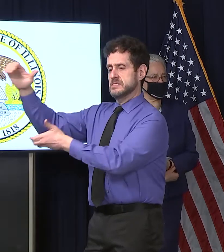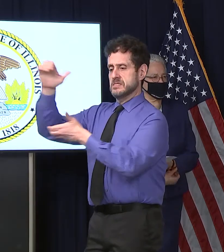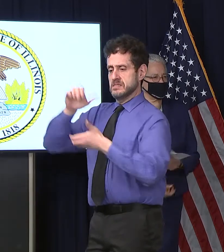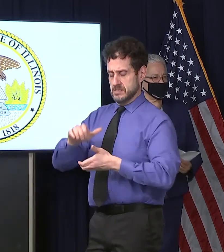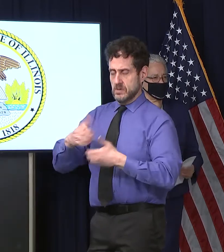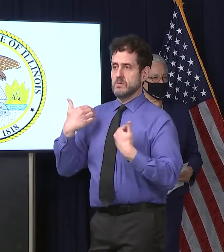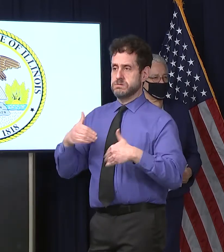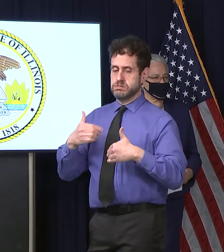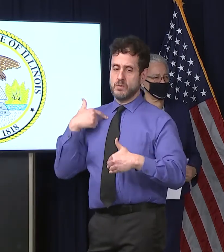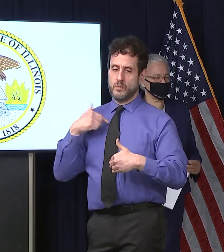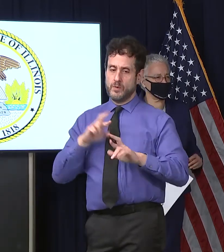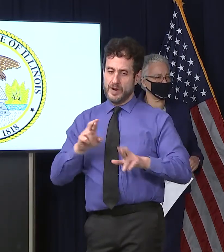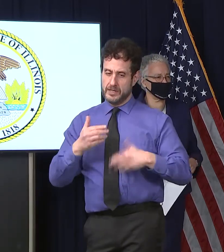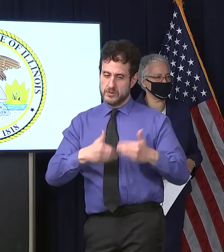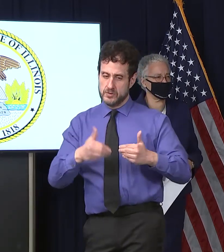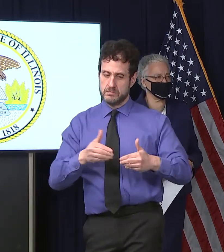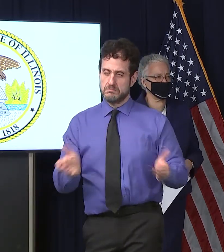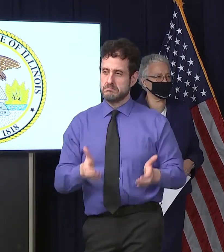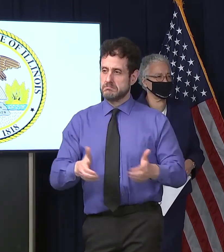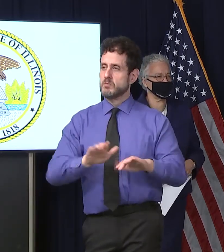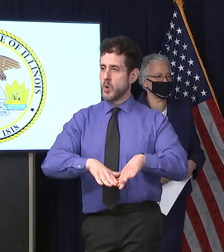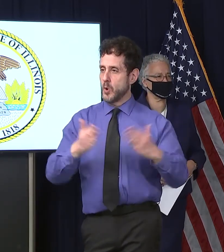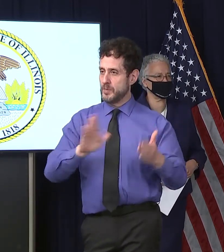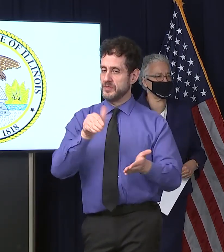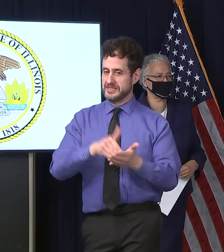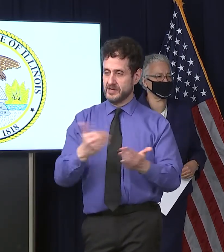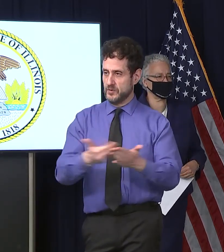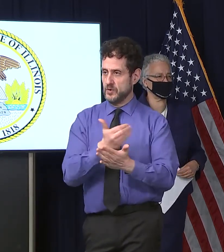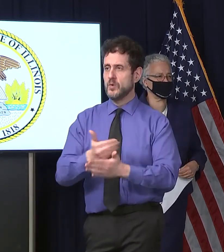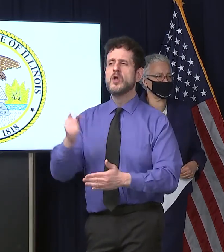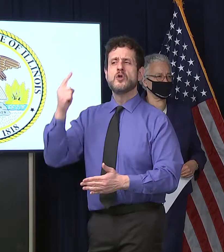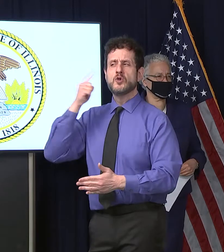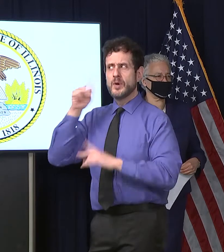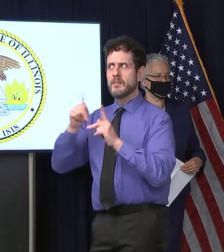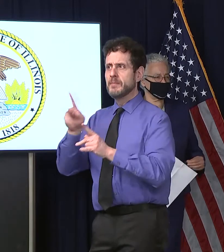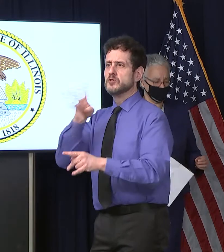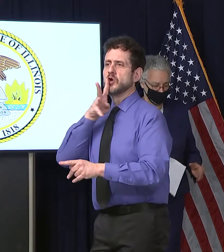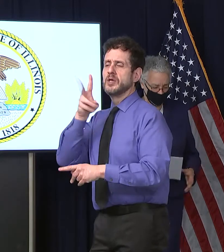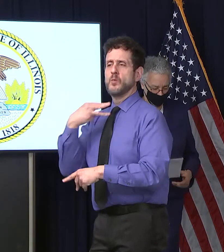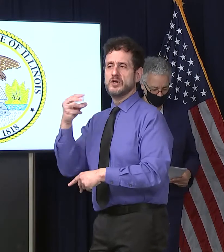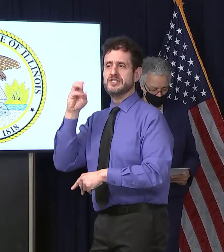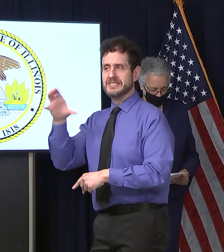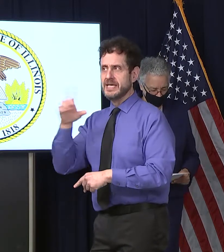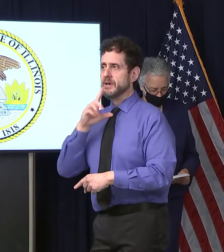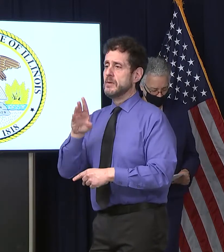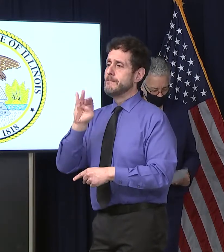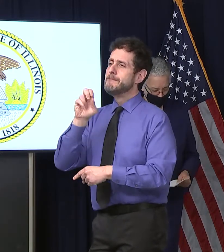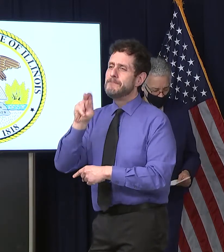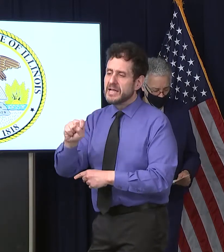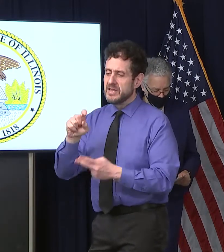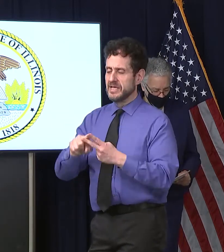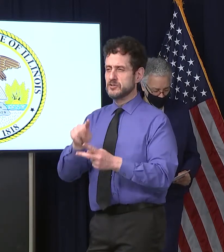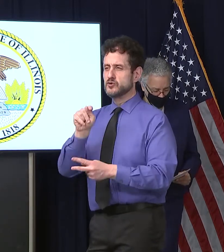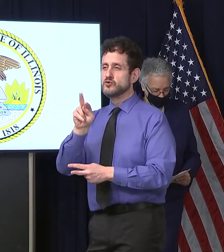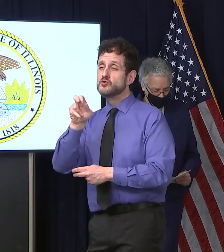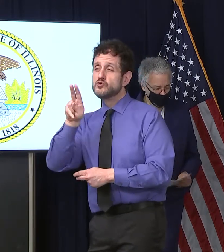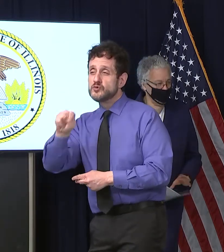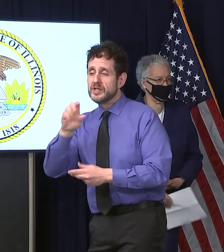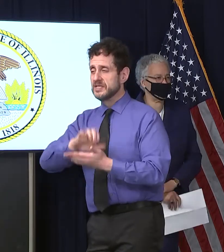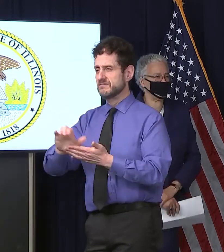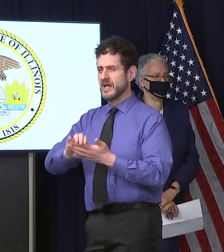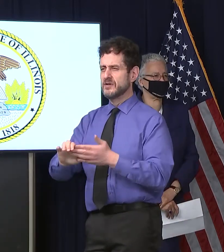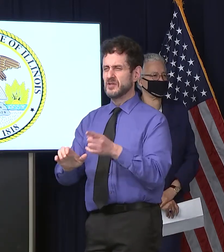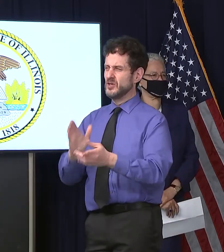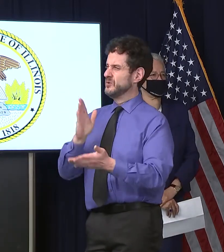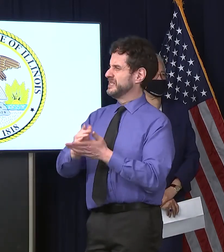all the conversations in Washington about all the billions and trillions of dollars, and you must stop and ask yourself once in a while, will